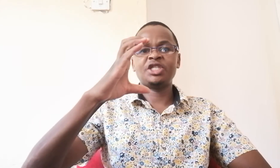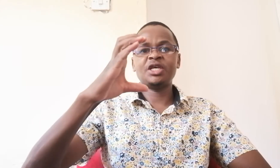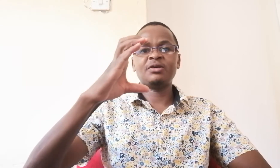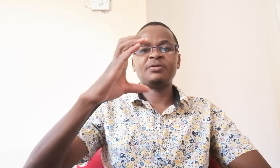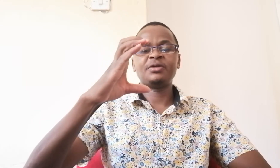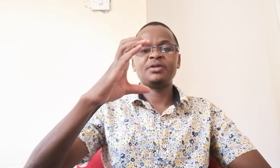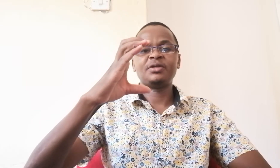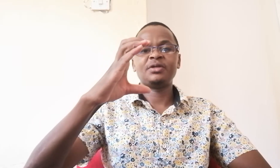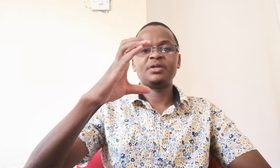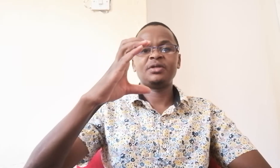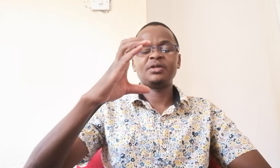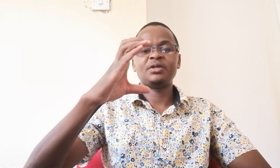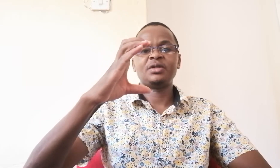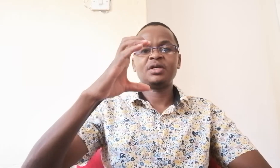C.